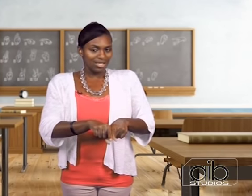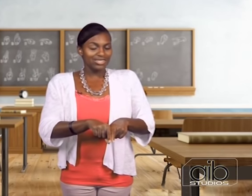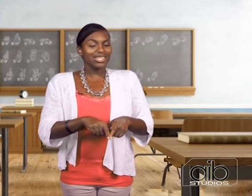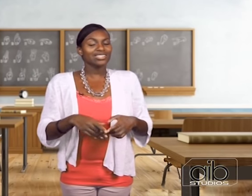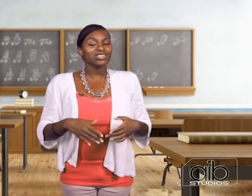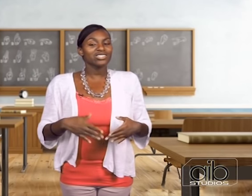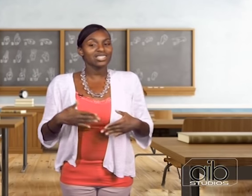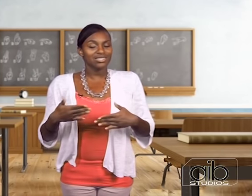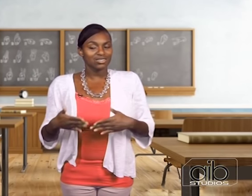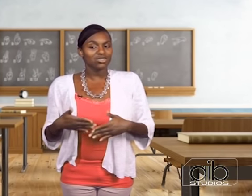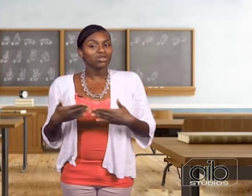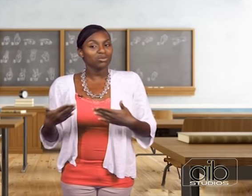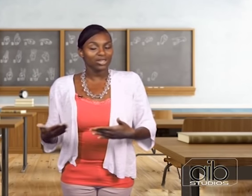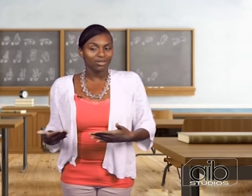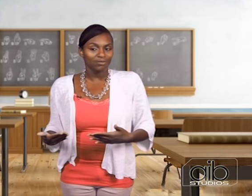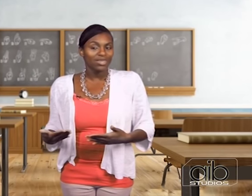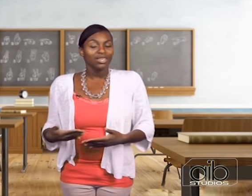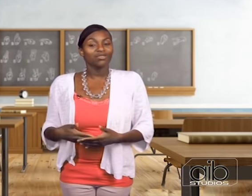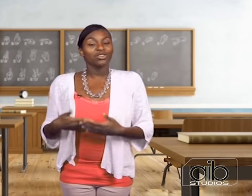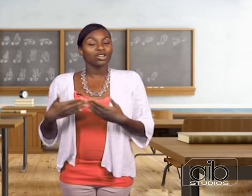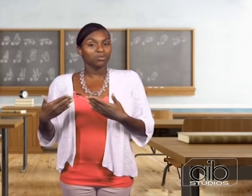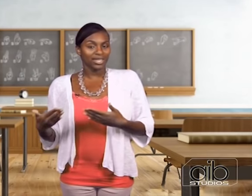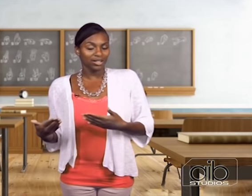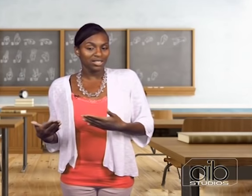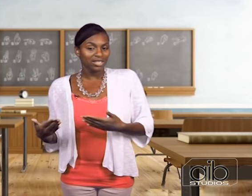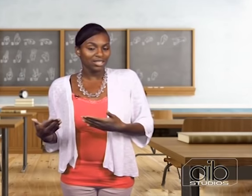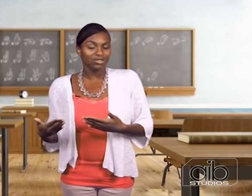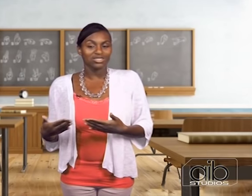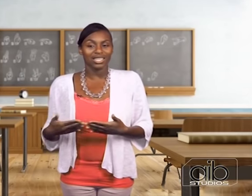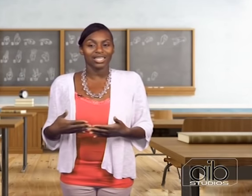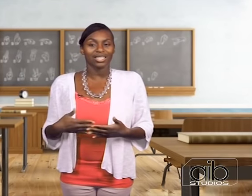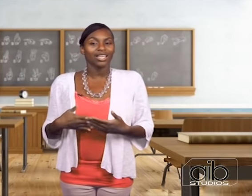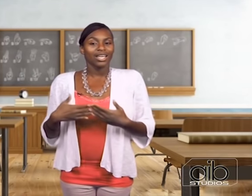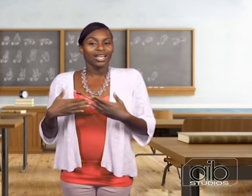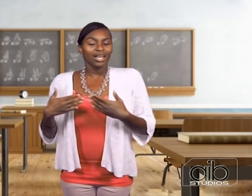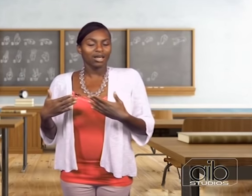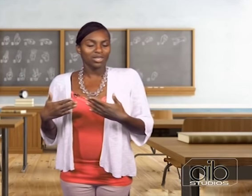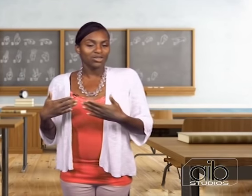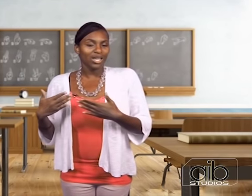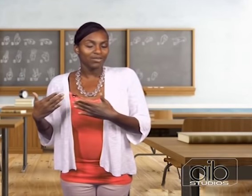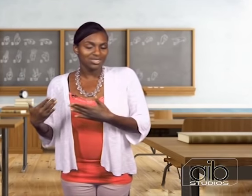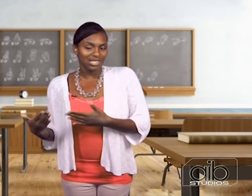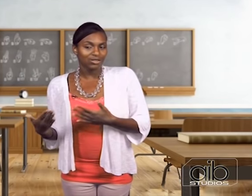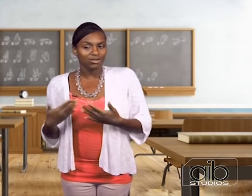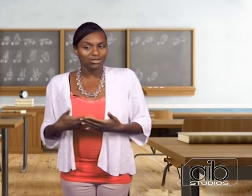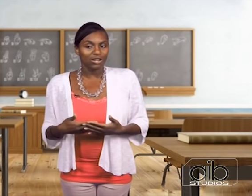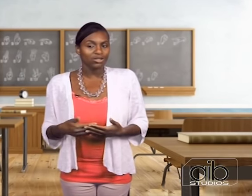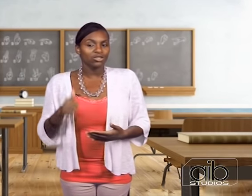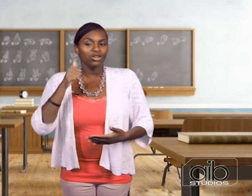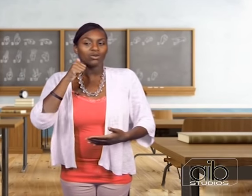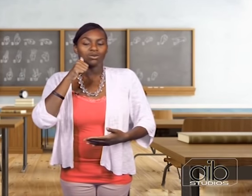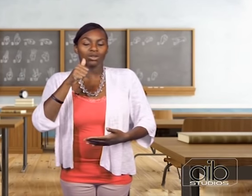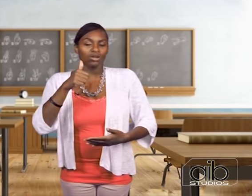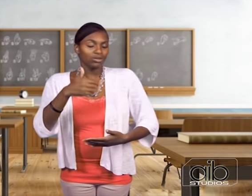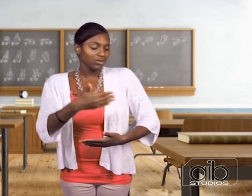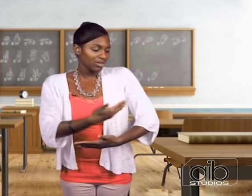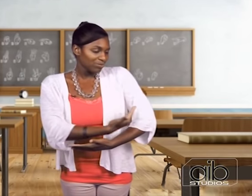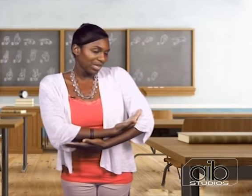So that's how you say sister and brother. If you're a parent and you're saying that you have a son or a daughter, you go girl